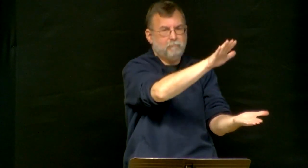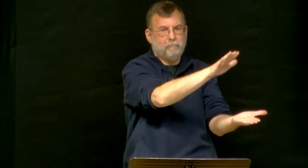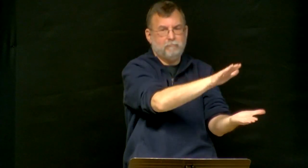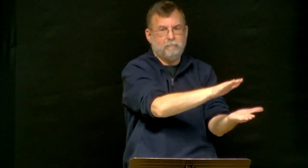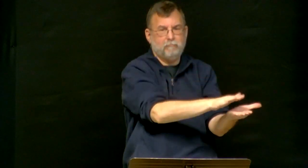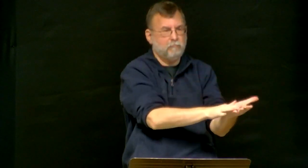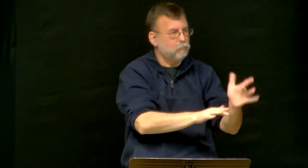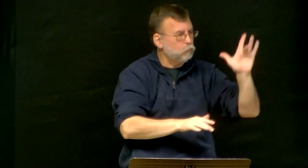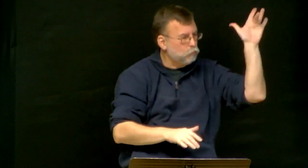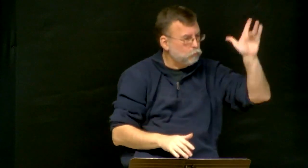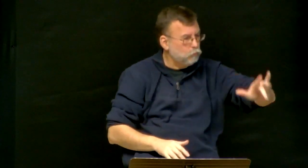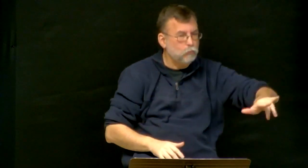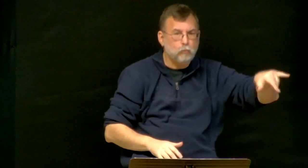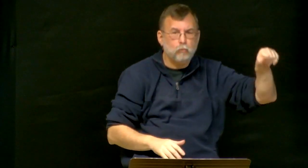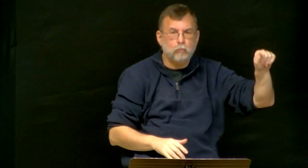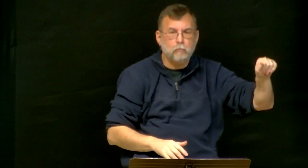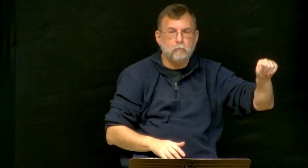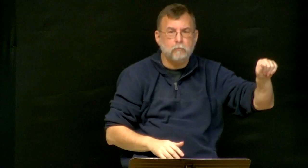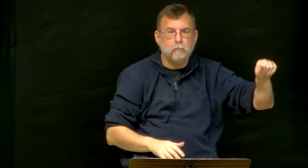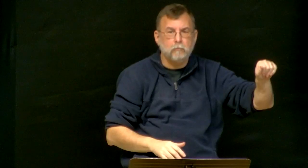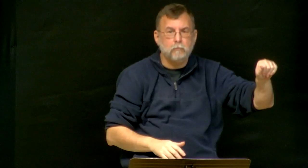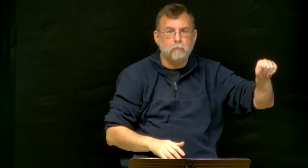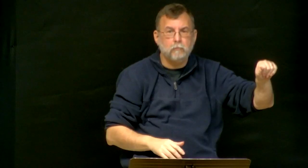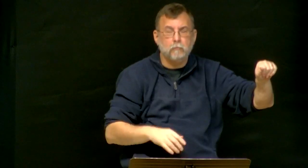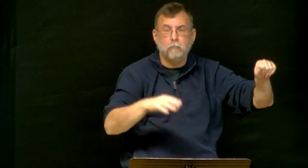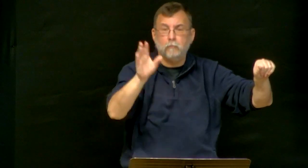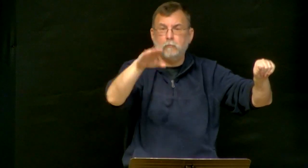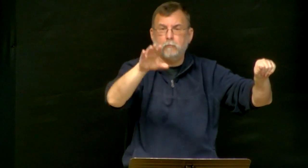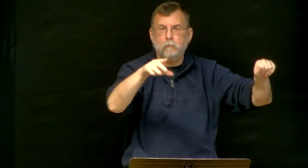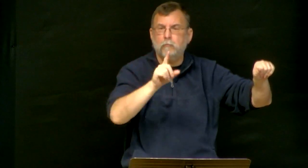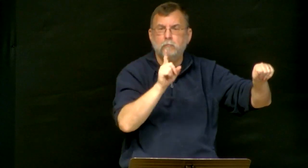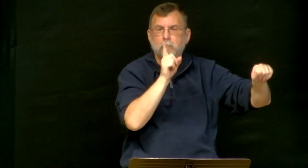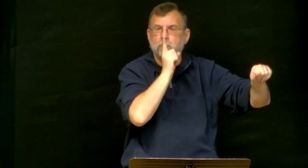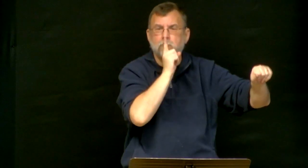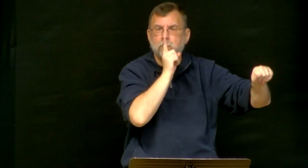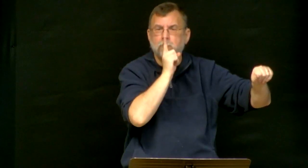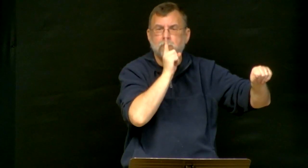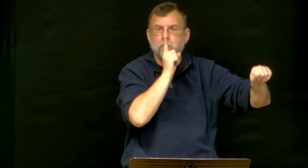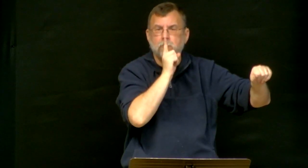snowman melts away. It dissolves into nothing as the sun and spring comes.